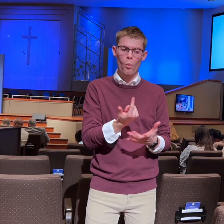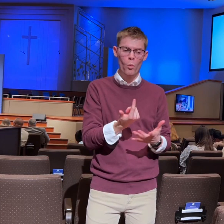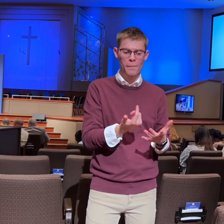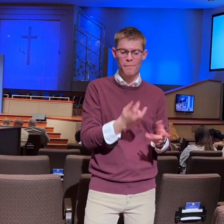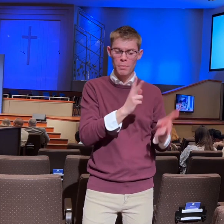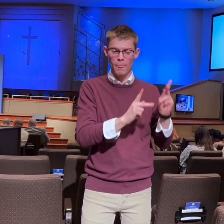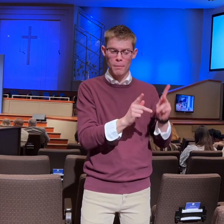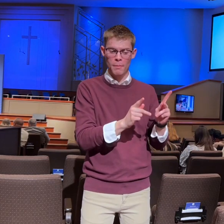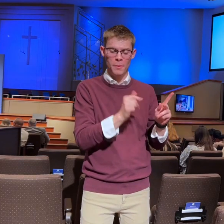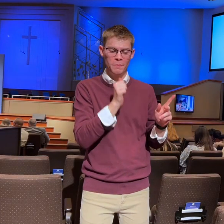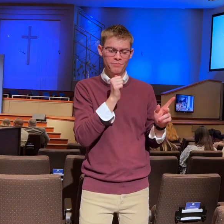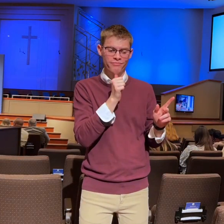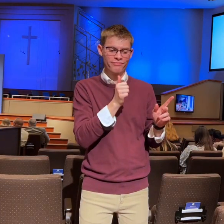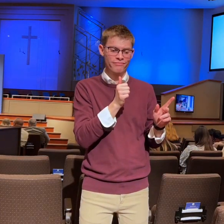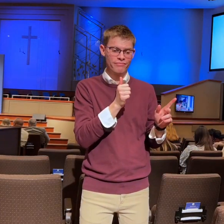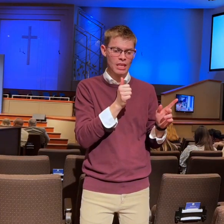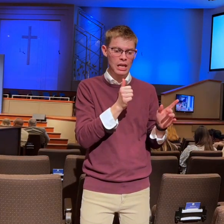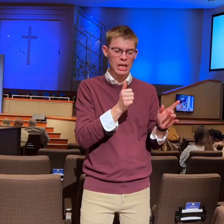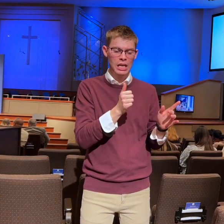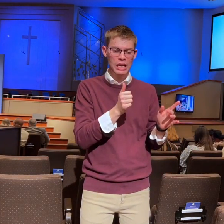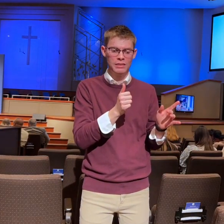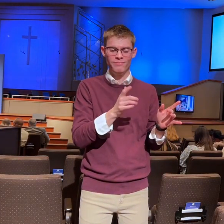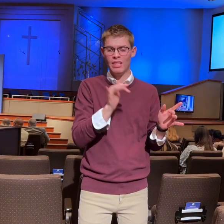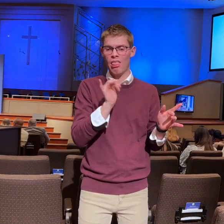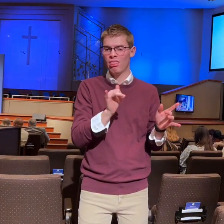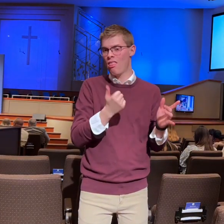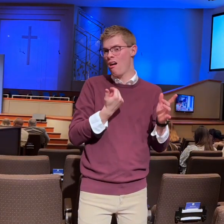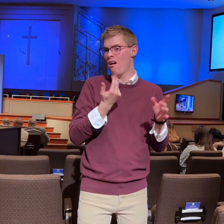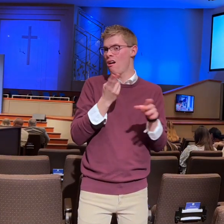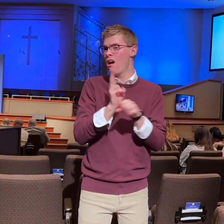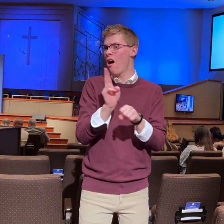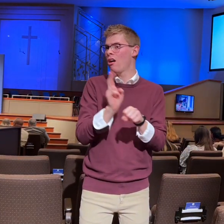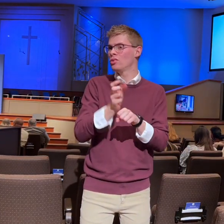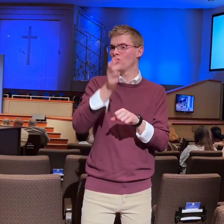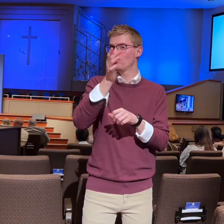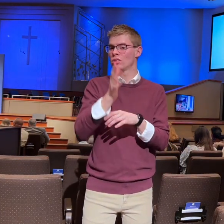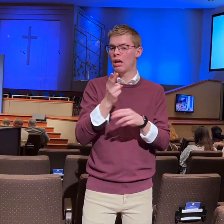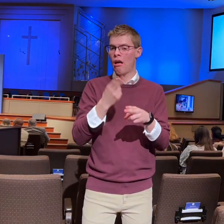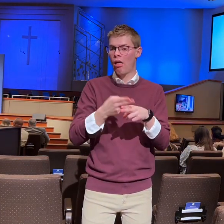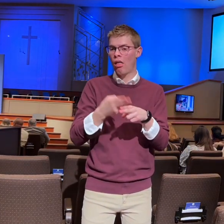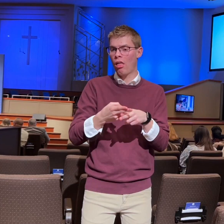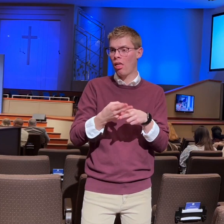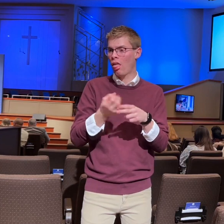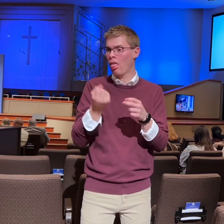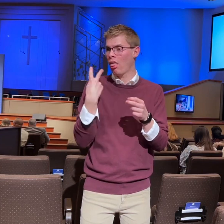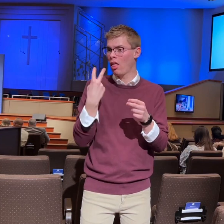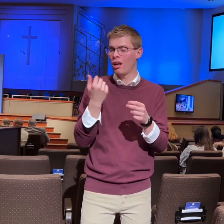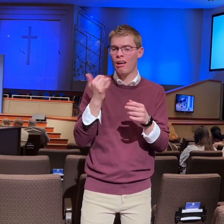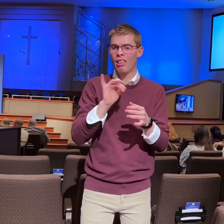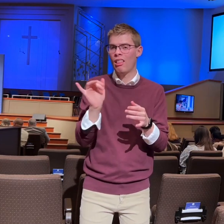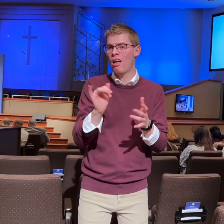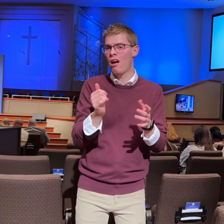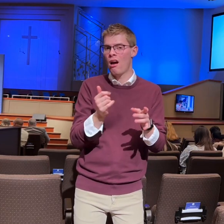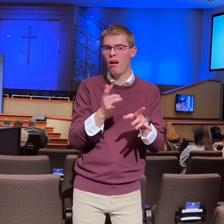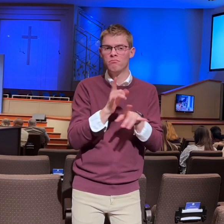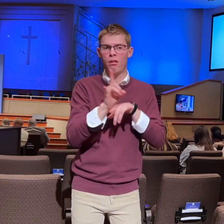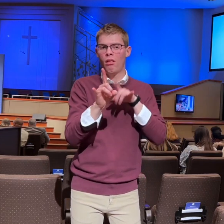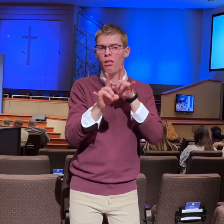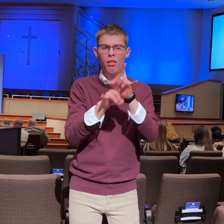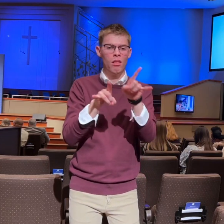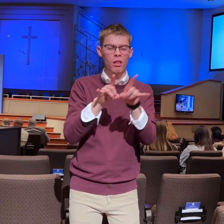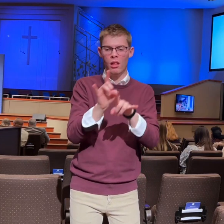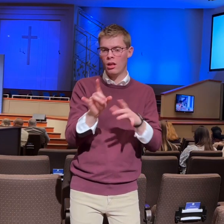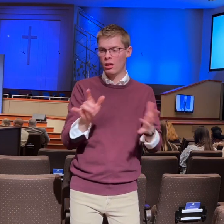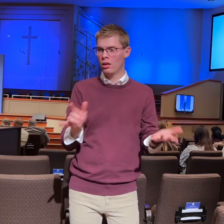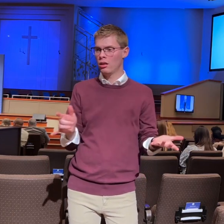profane. Profane meaning unholy. Fables meaning myths. Stay